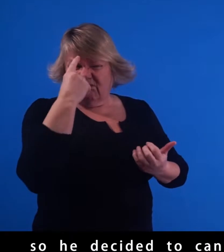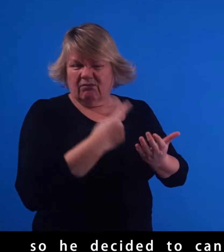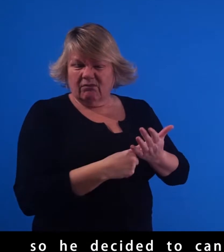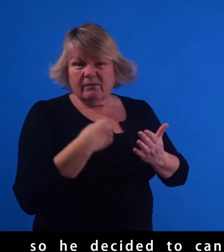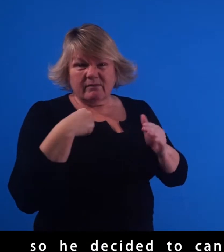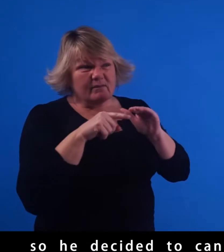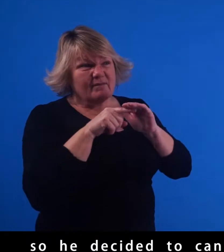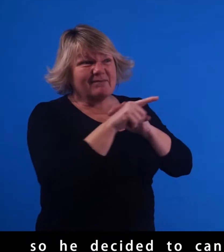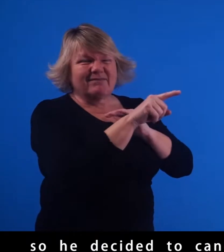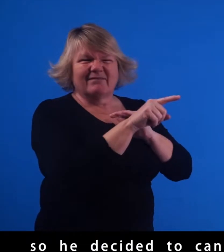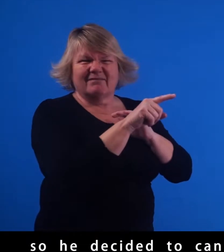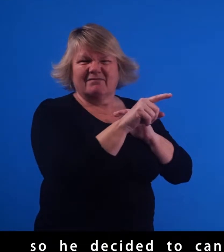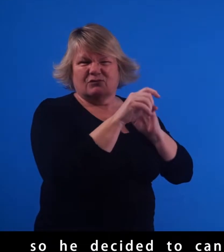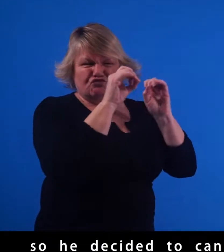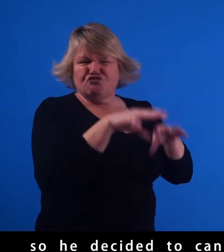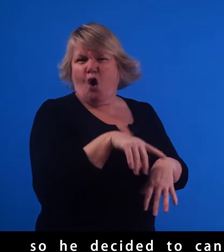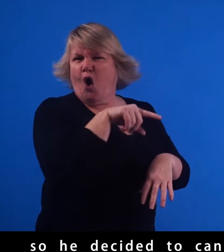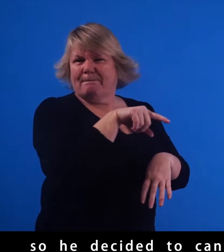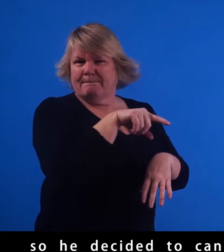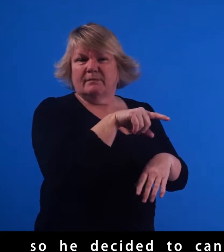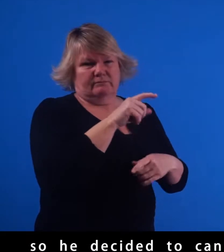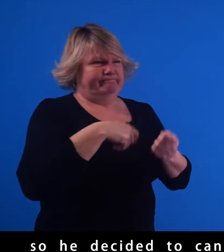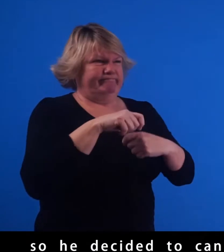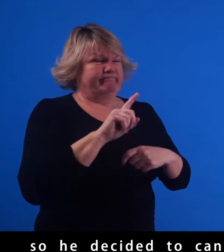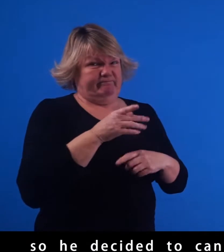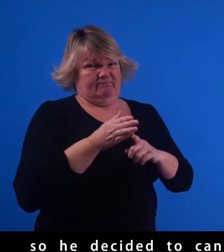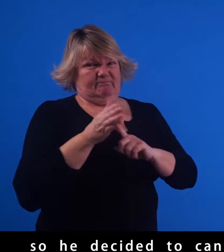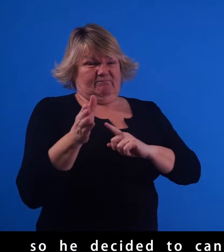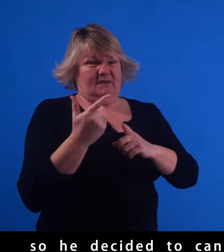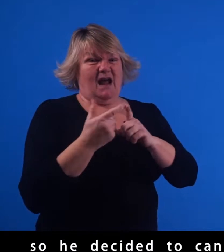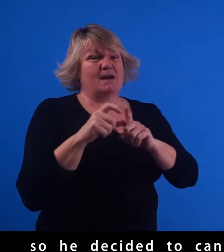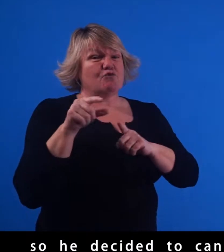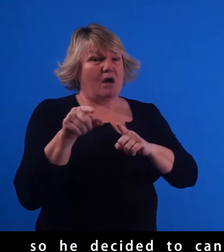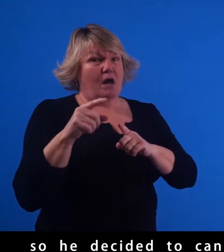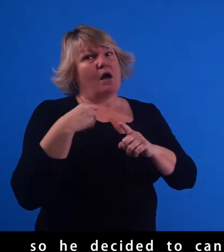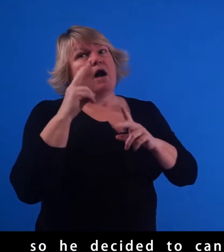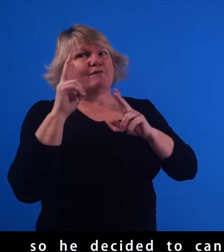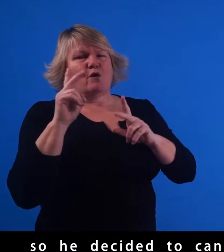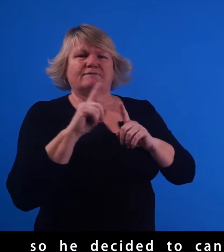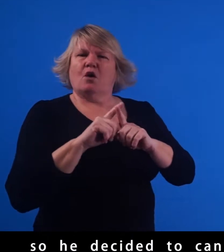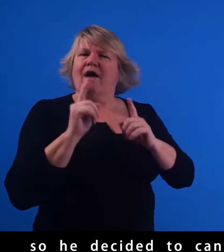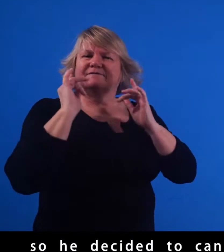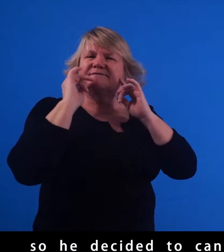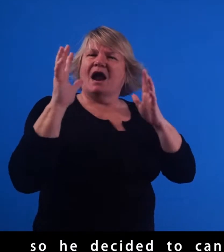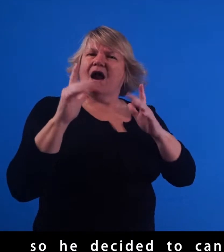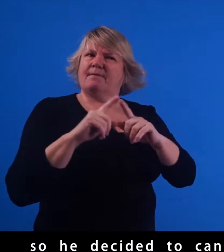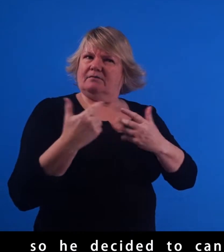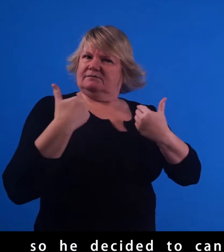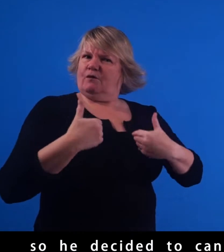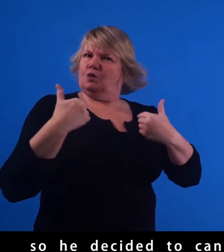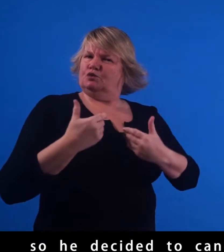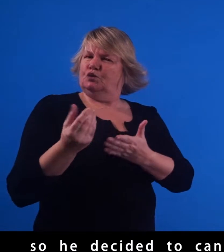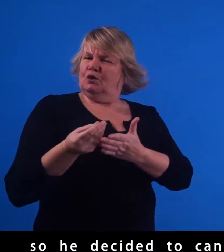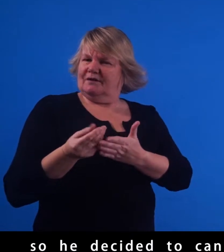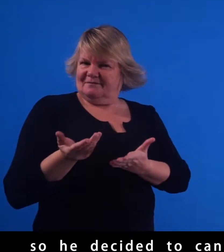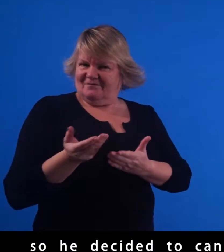So, he decided to cancel his emigration plans and instead to go to the capital seeking fame and fortune.